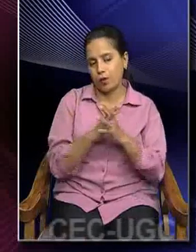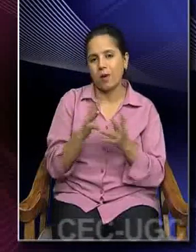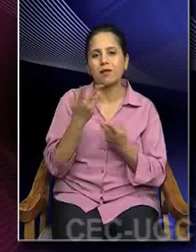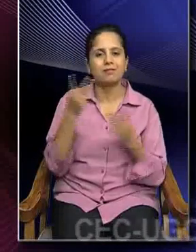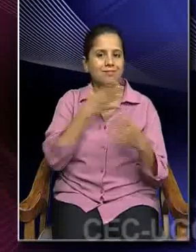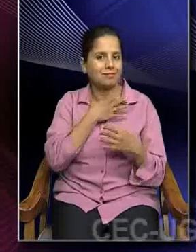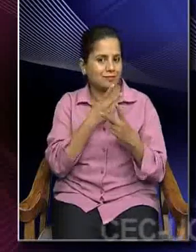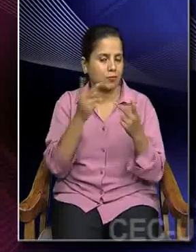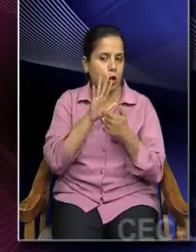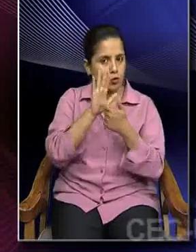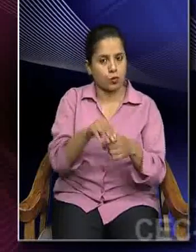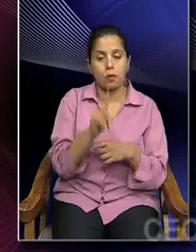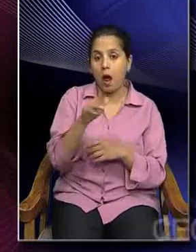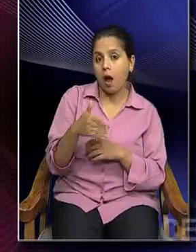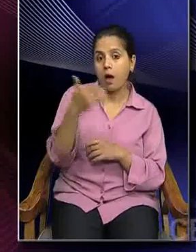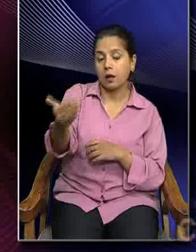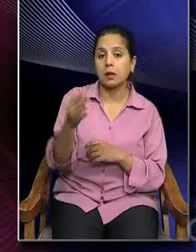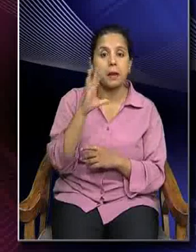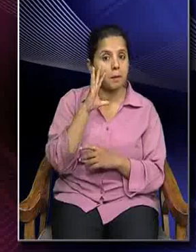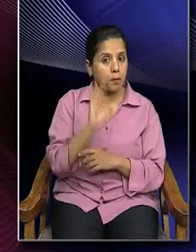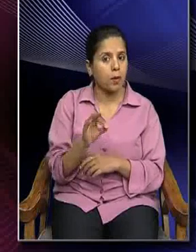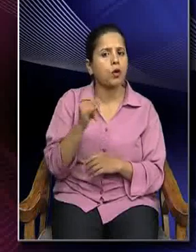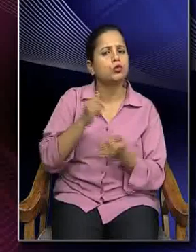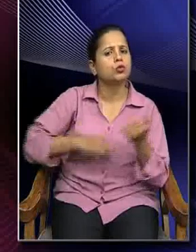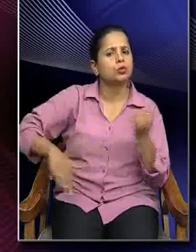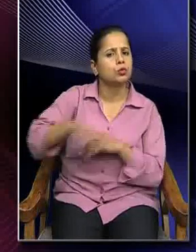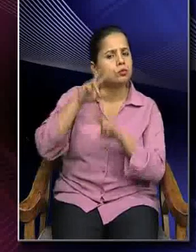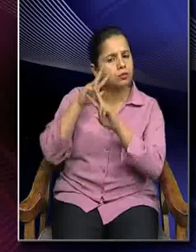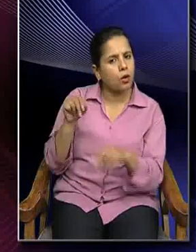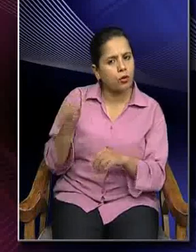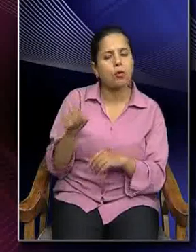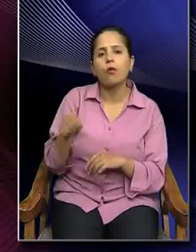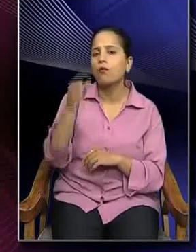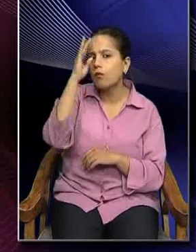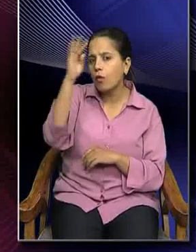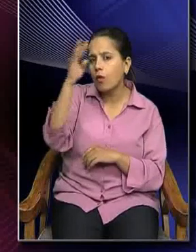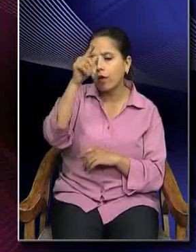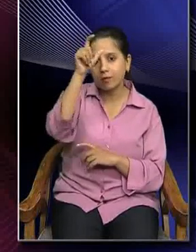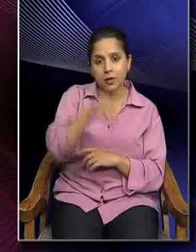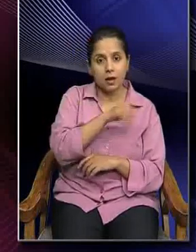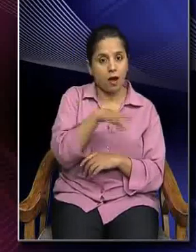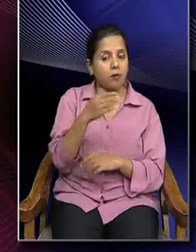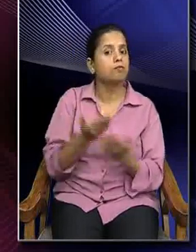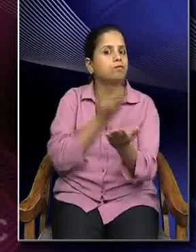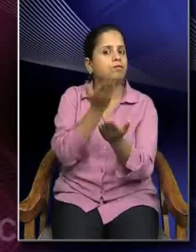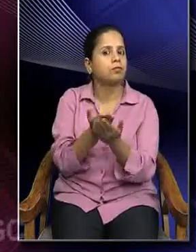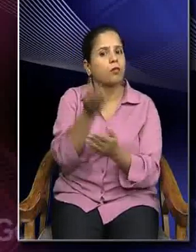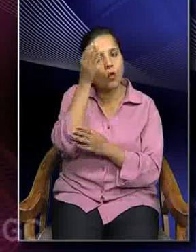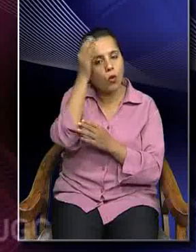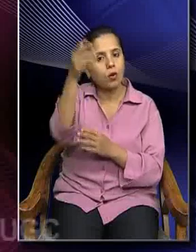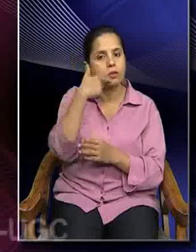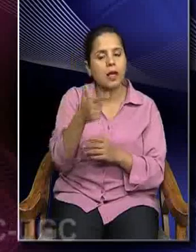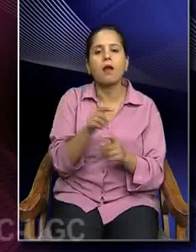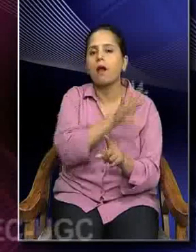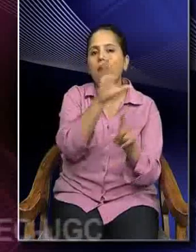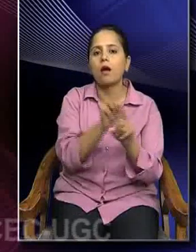important contemporary sociologist, philosopher, who has given us the concept of